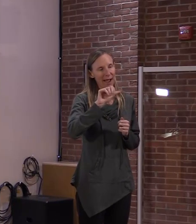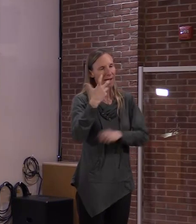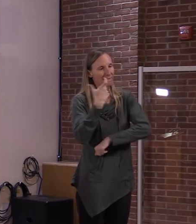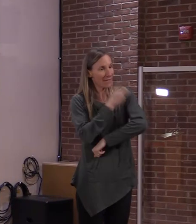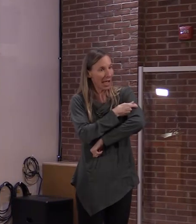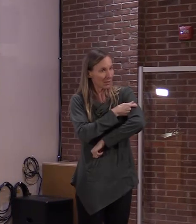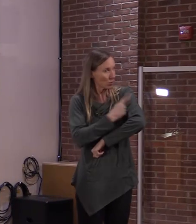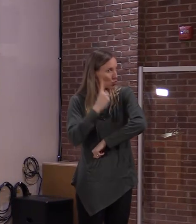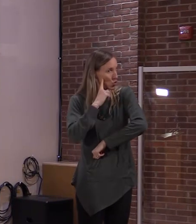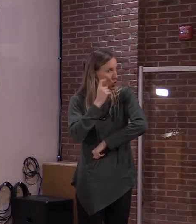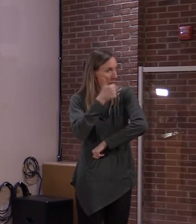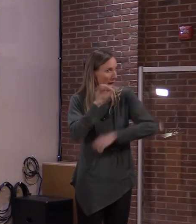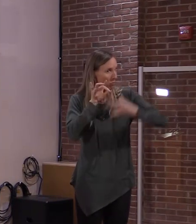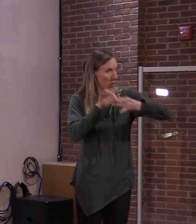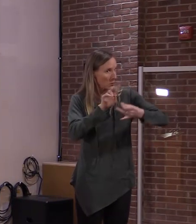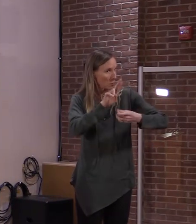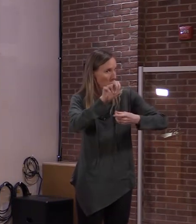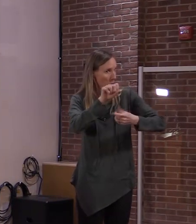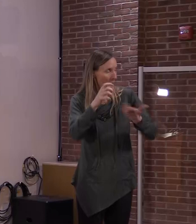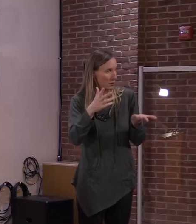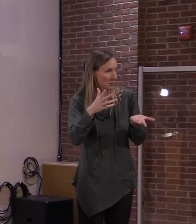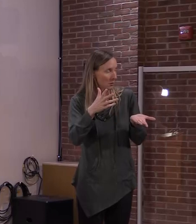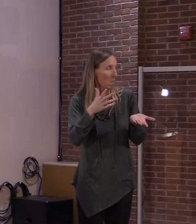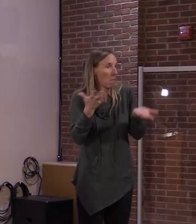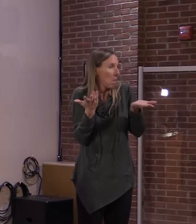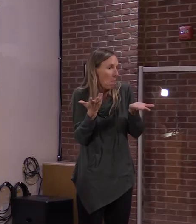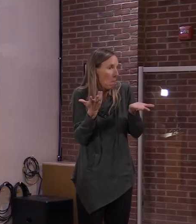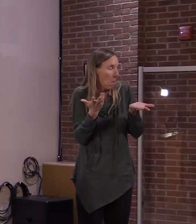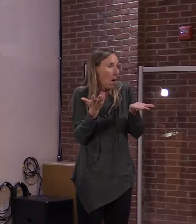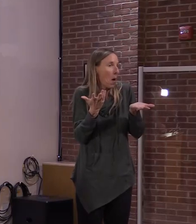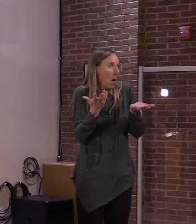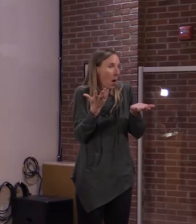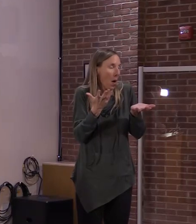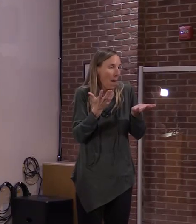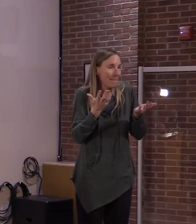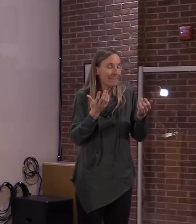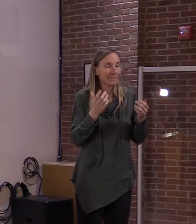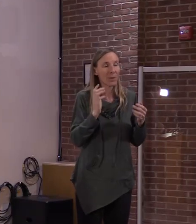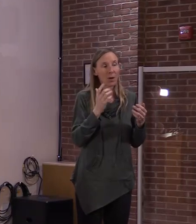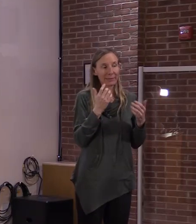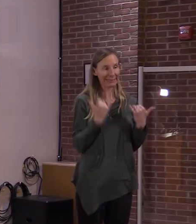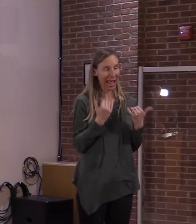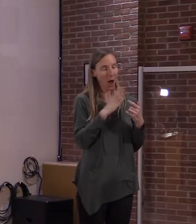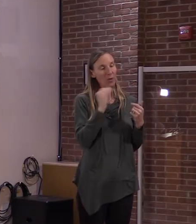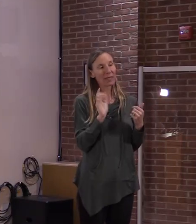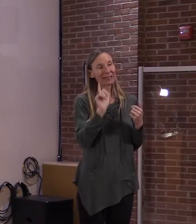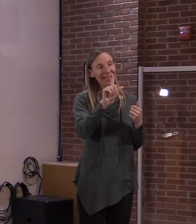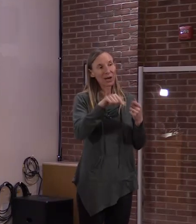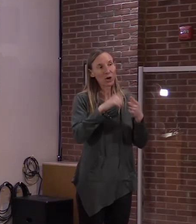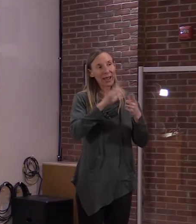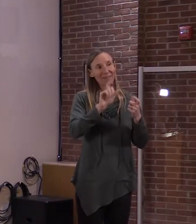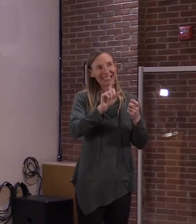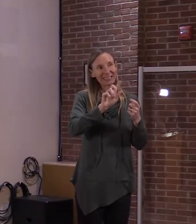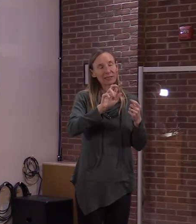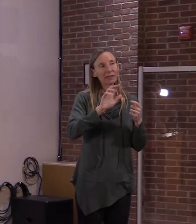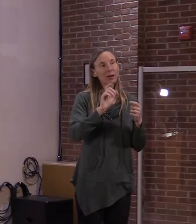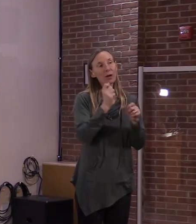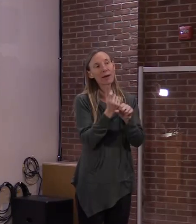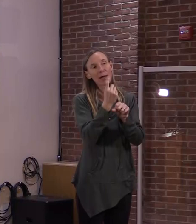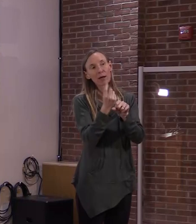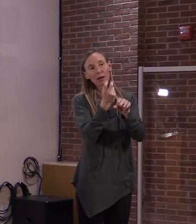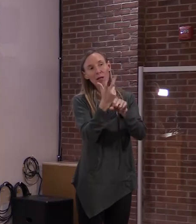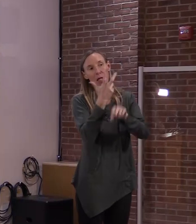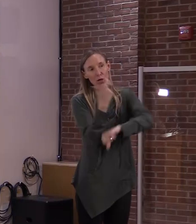just during the pandemic, but after when people may need boosters or more vaccine? Yeah,